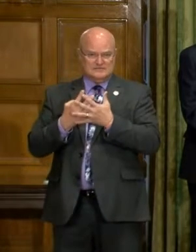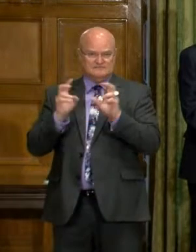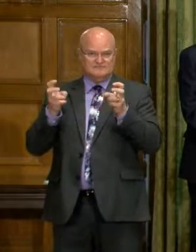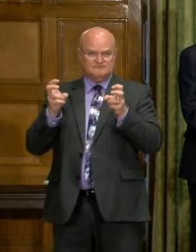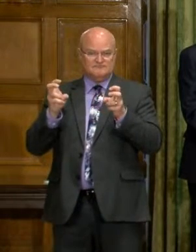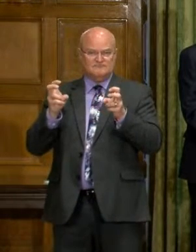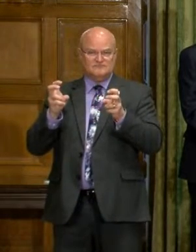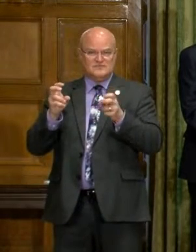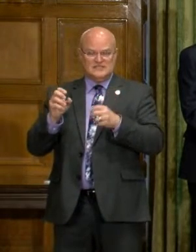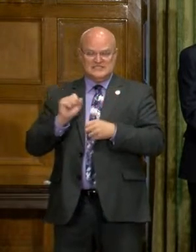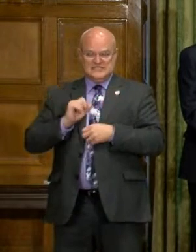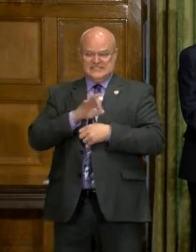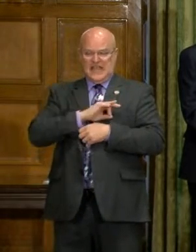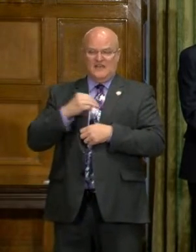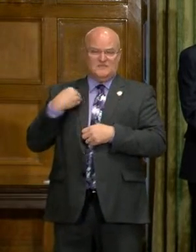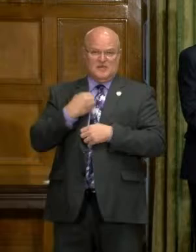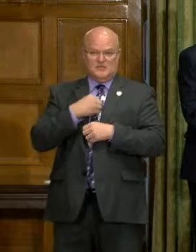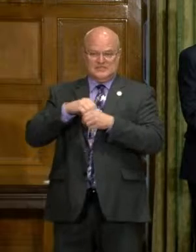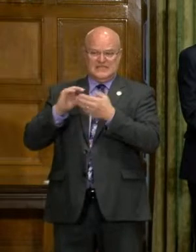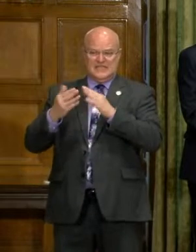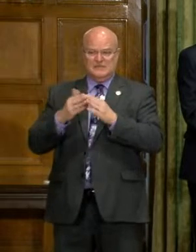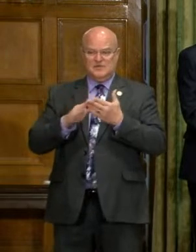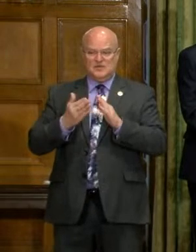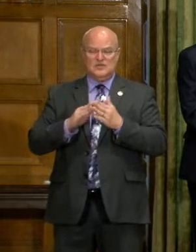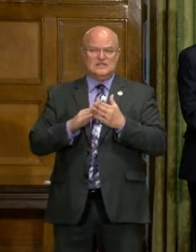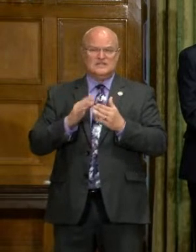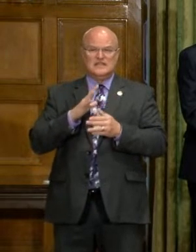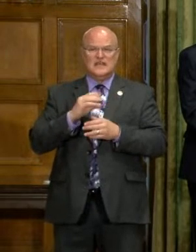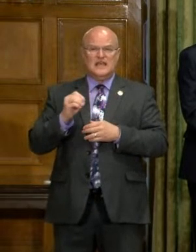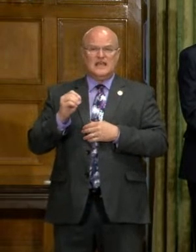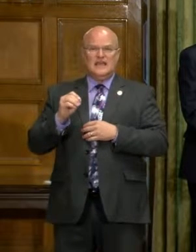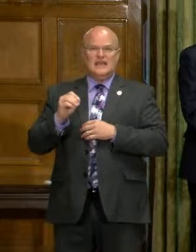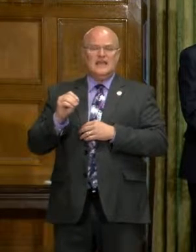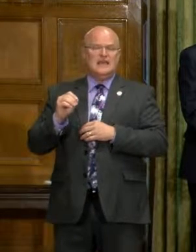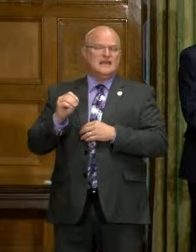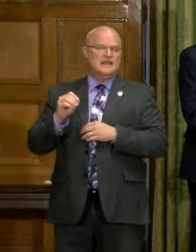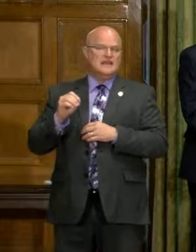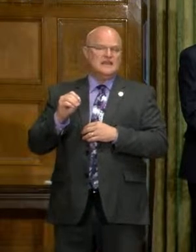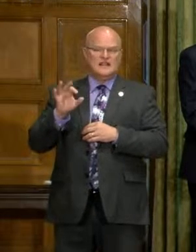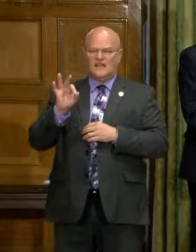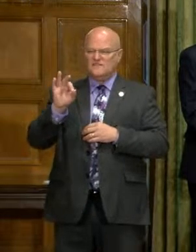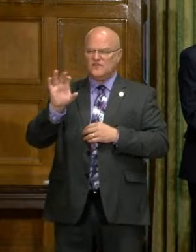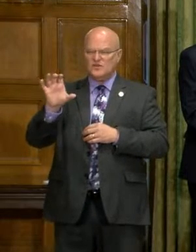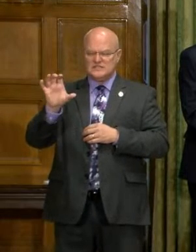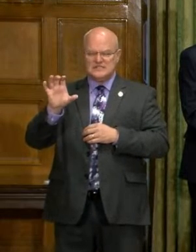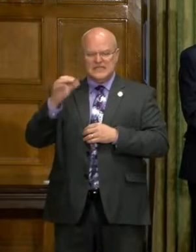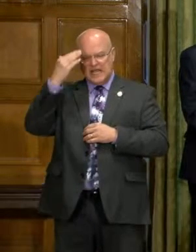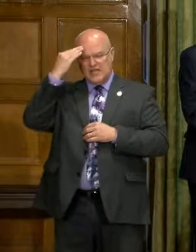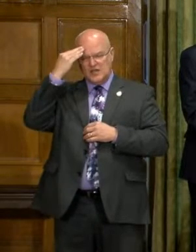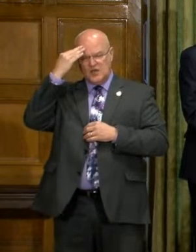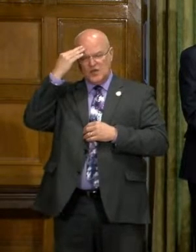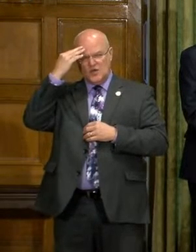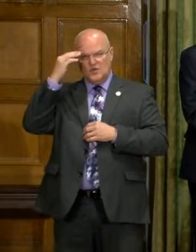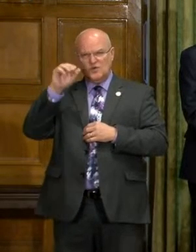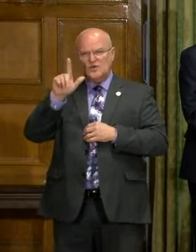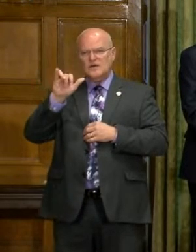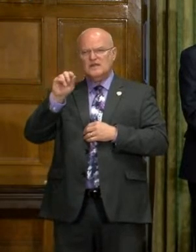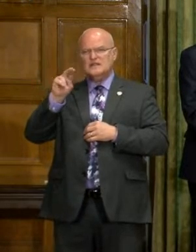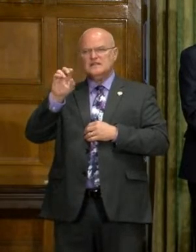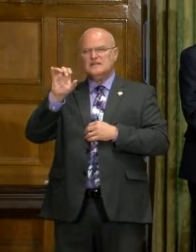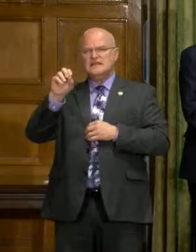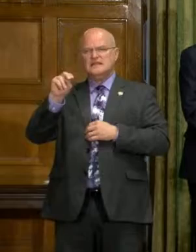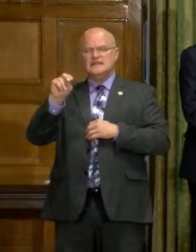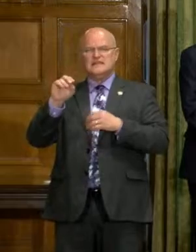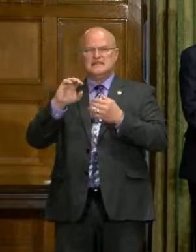via infected staff members to communities in St. Francis County with respect to the Forest City outbreak and Lincoln County with respect